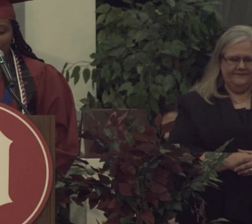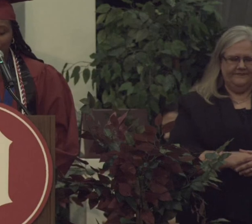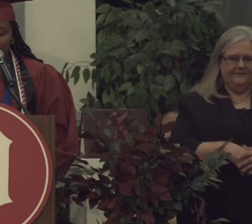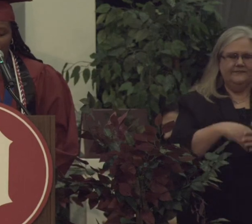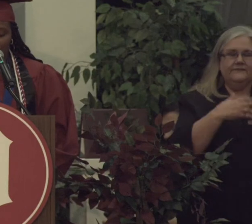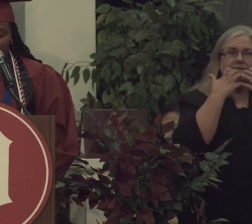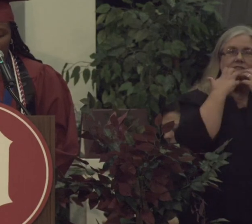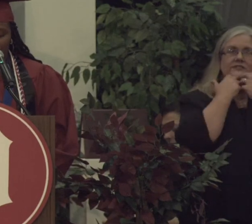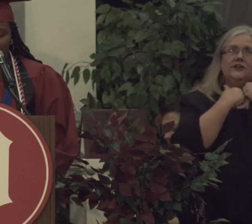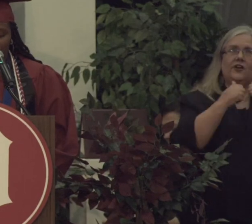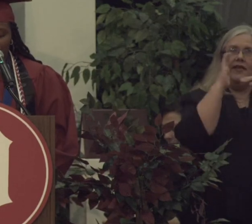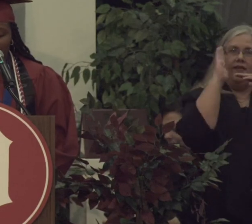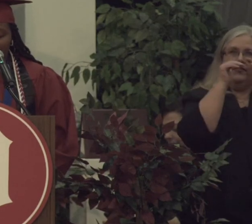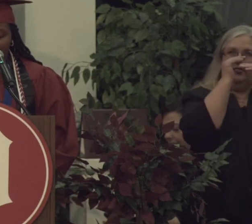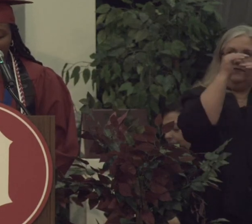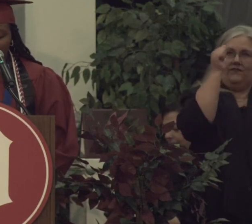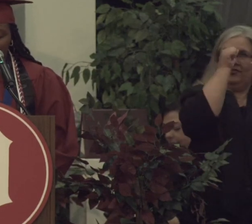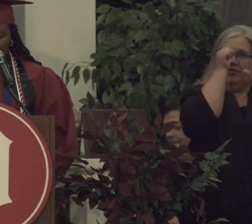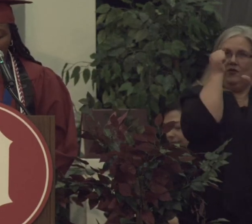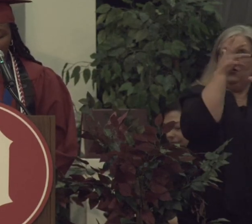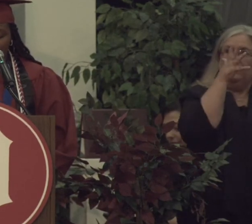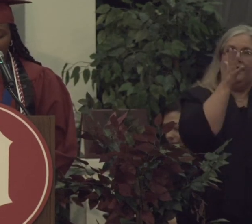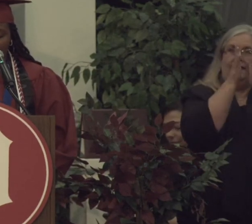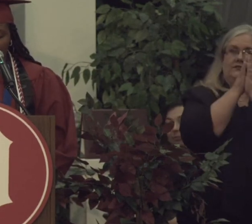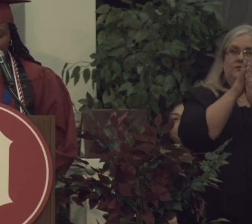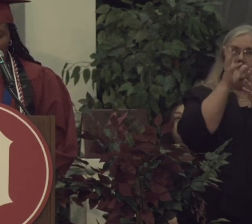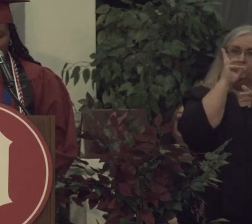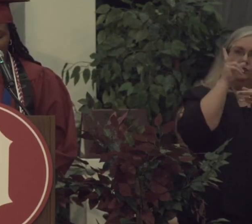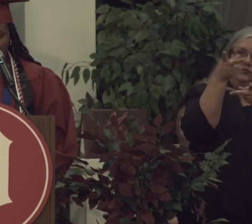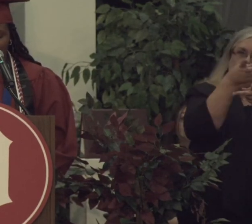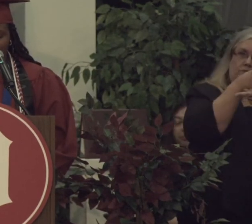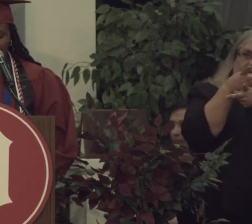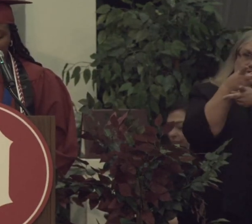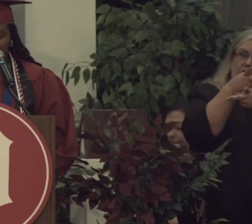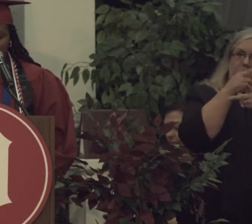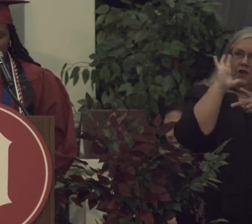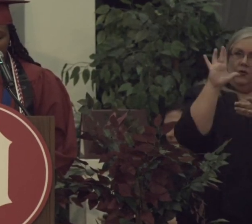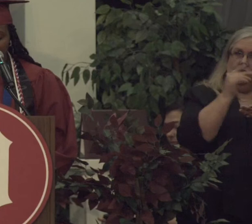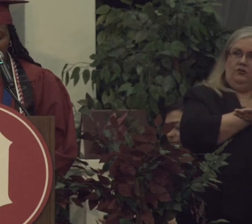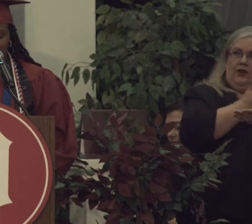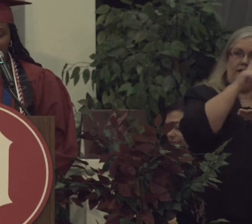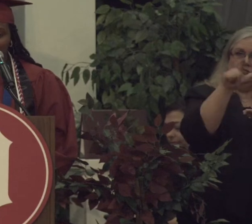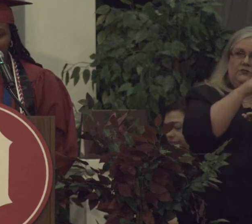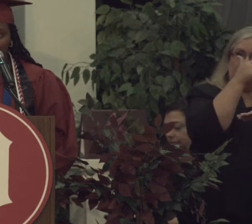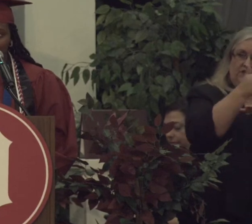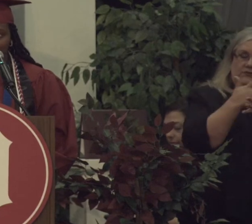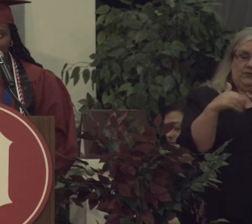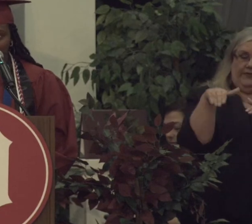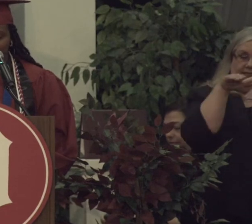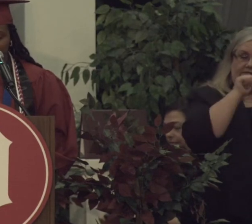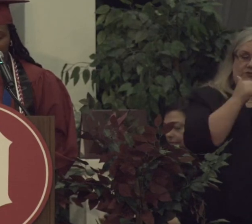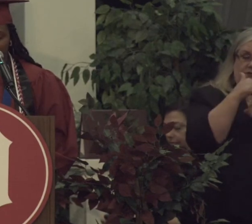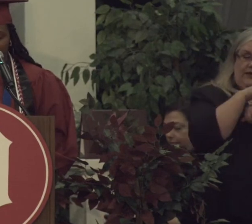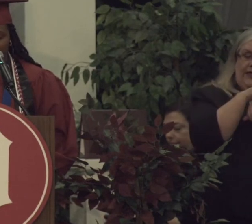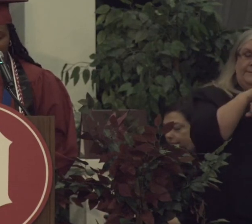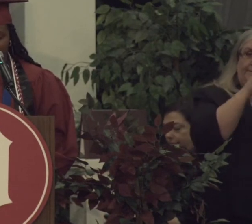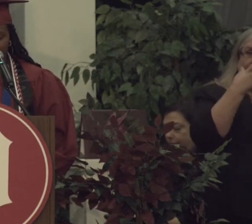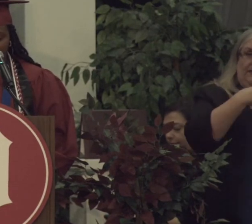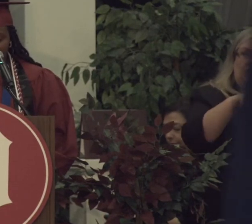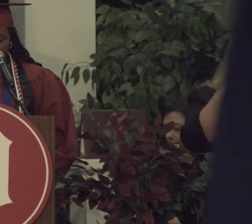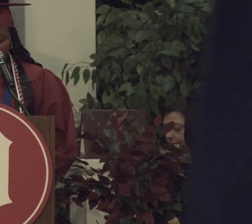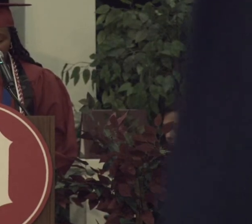Dear Heavenly Father, we ask that you watch over our graduates as we leave tonight and begin a new chapter of our